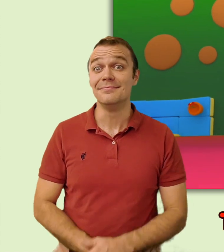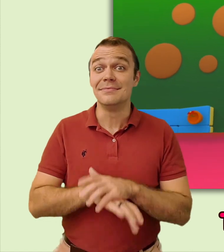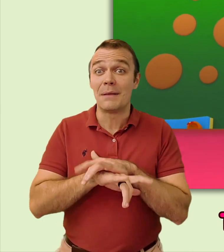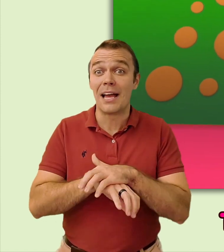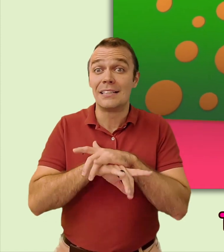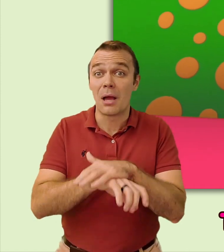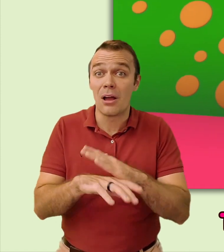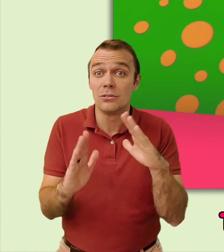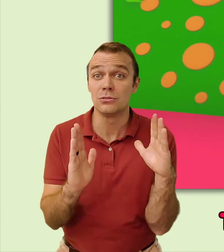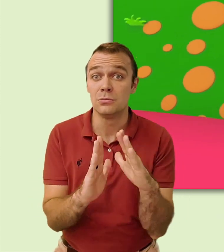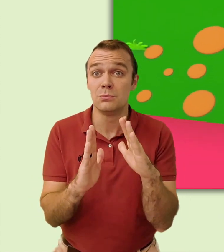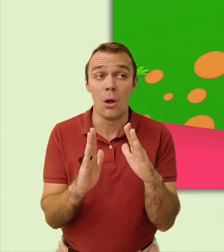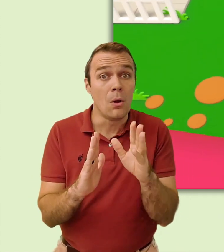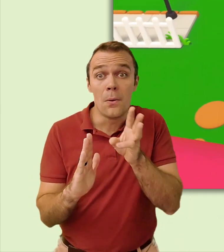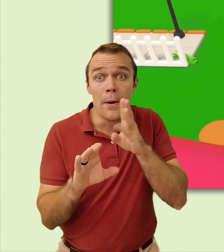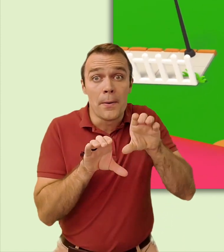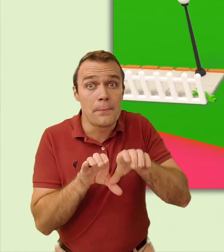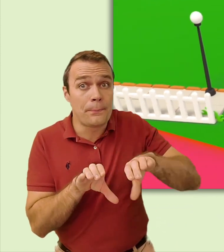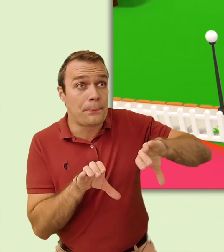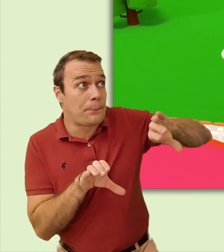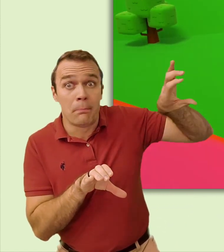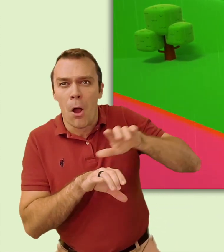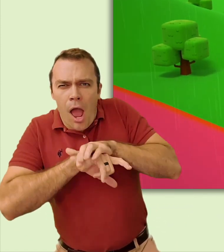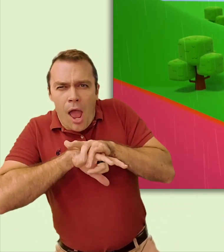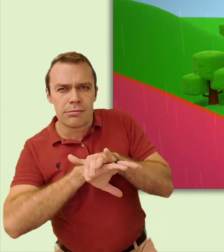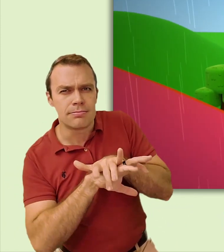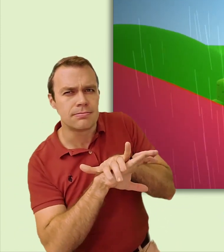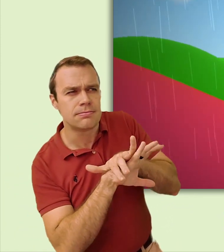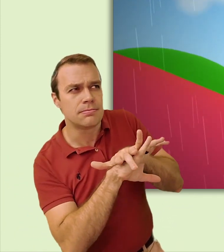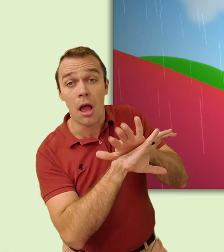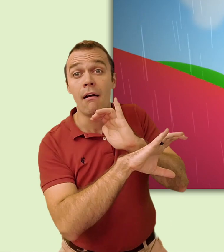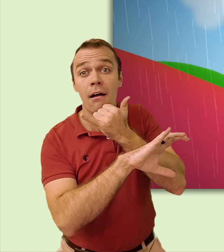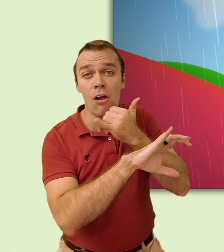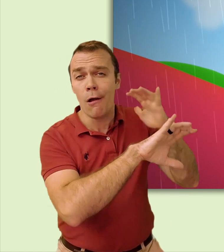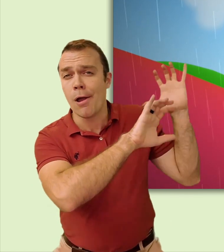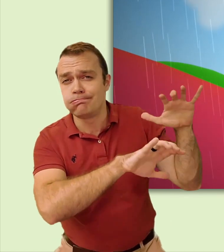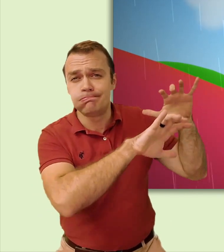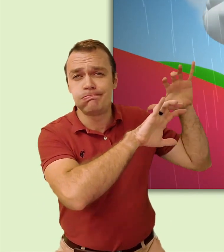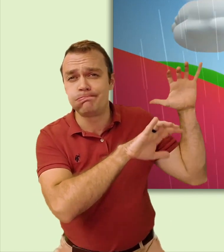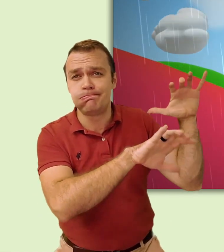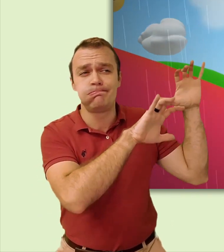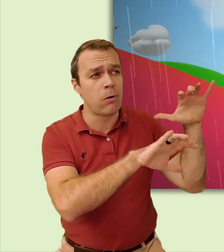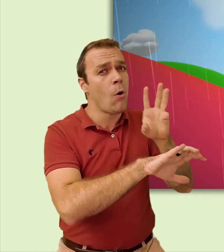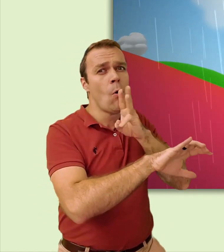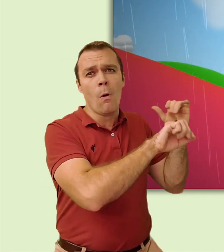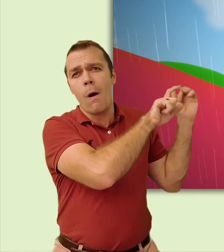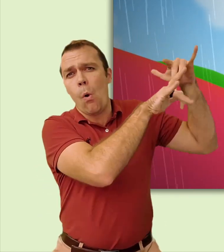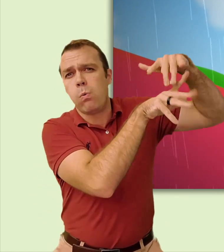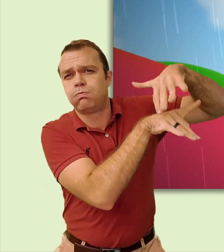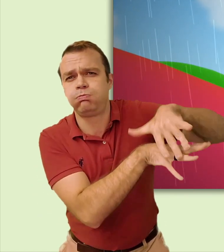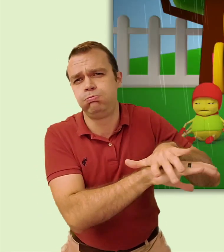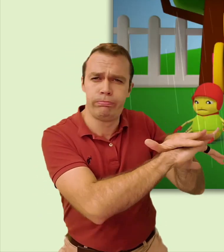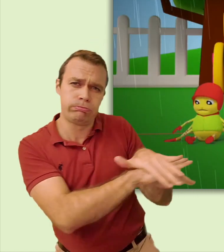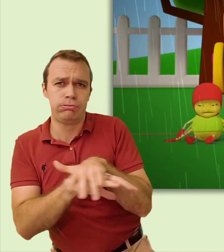The Itsy Bitsy Spider climbed up the water spout. Down came the rain and washed the spider